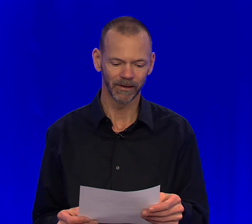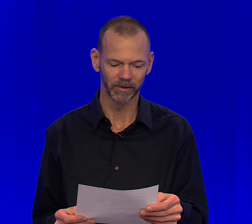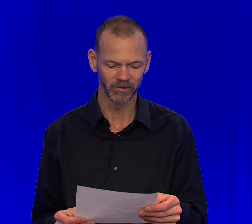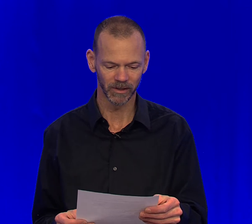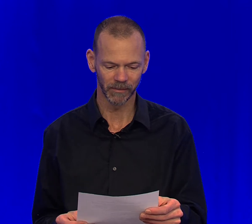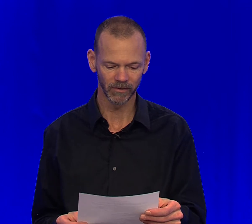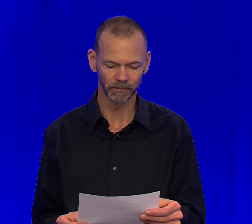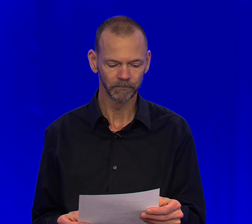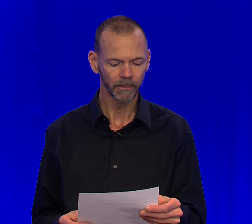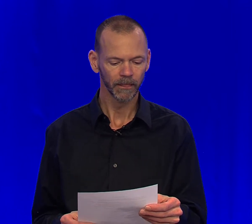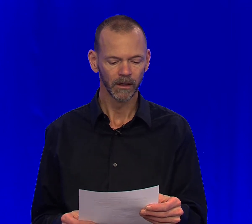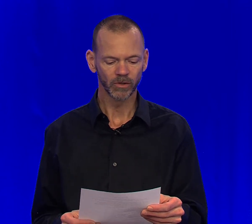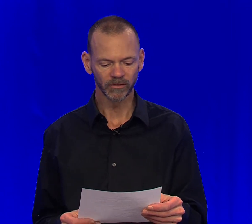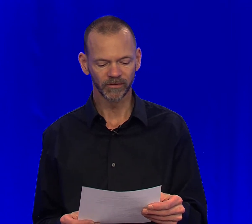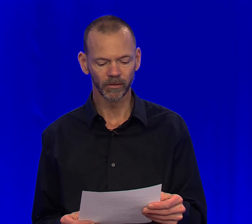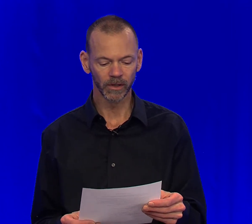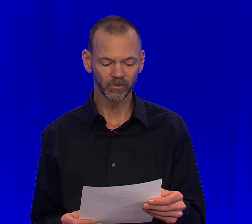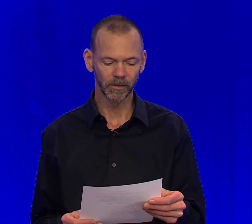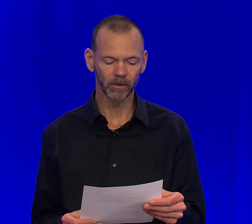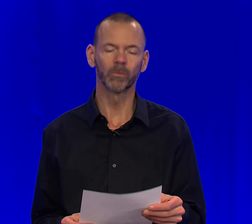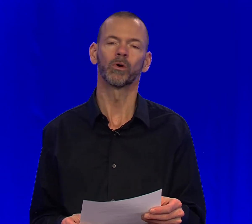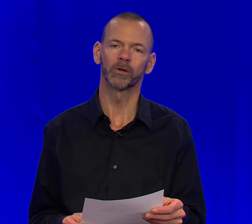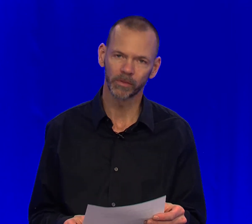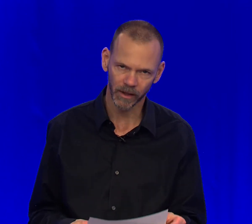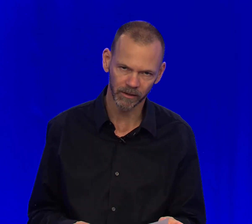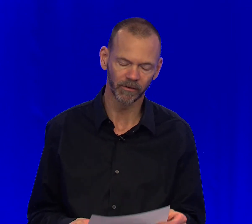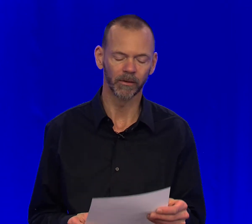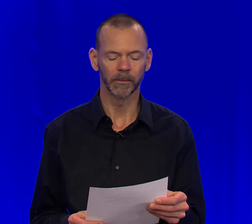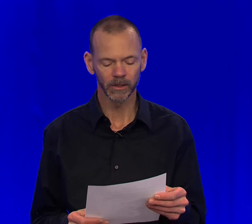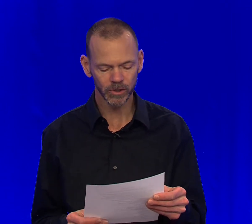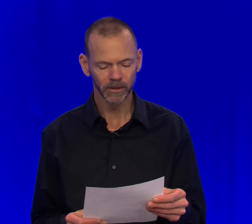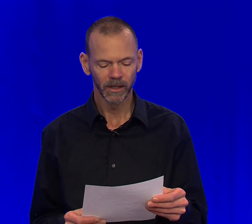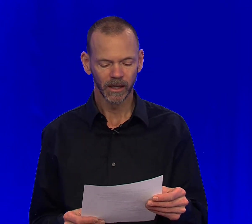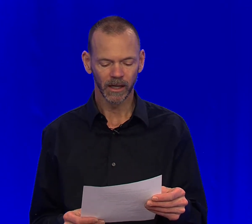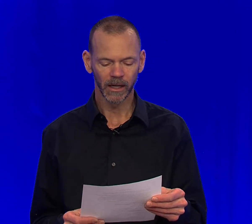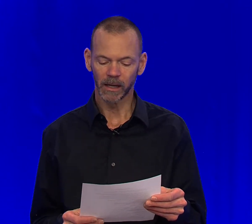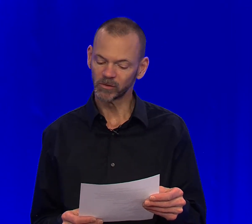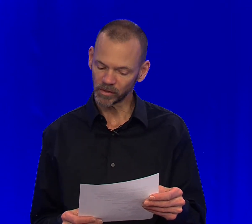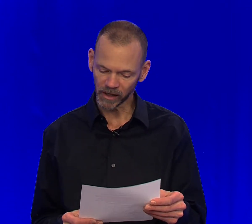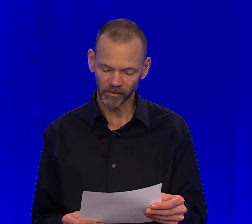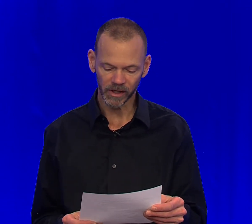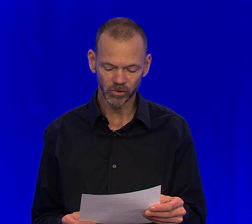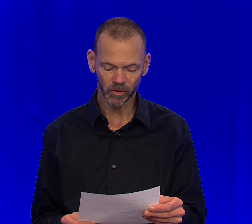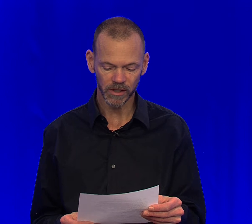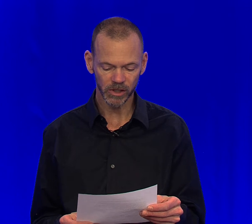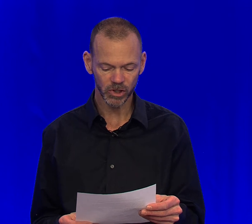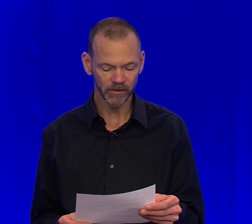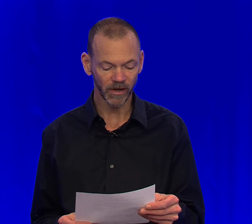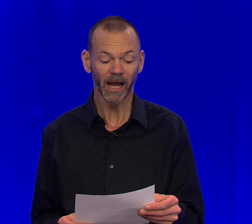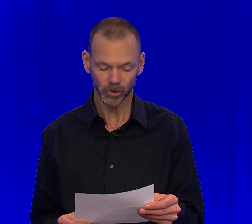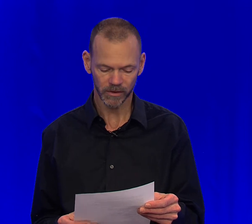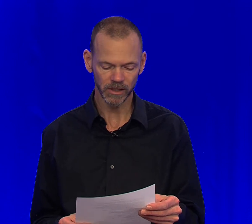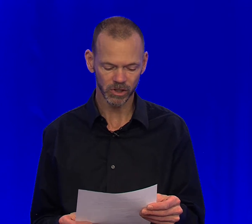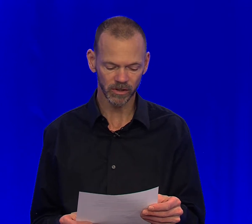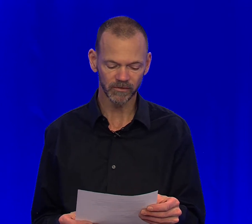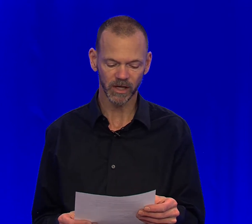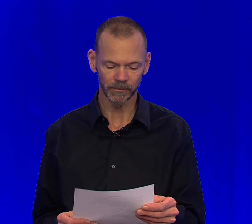as you can imagine. Dr. Fuller is a miracle worker. Thank you very much. And I'm so thankful that he took the initiative. I took the initiative to come